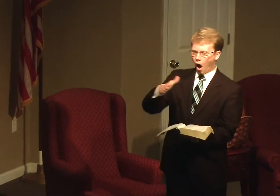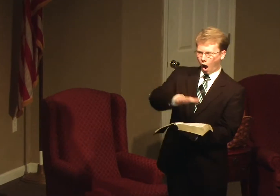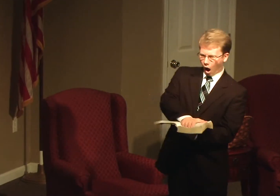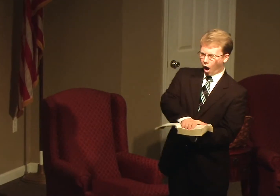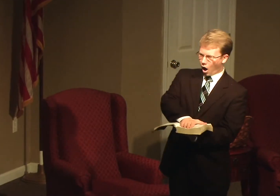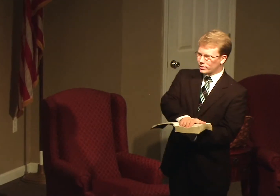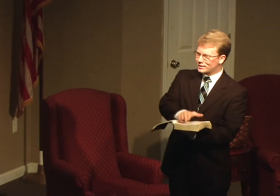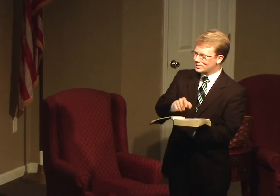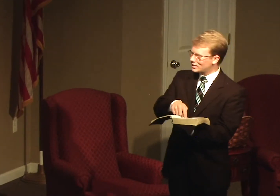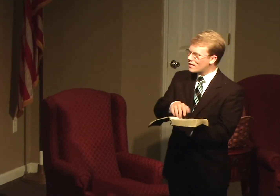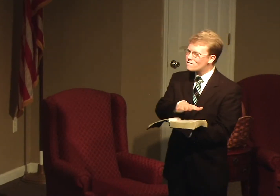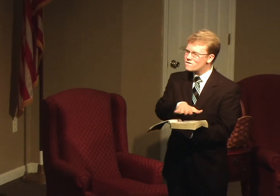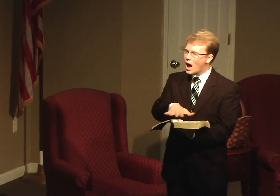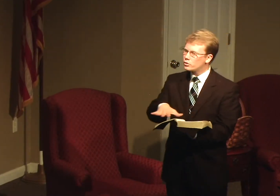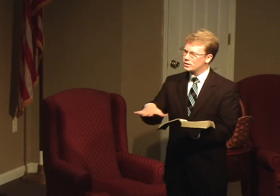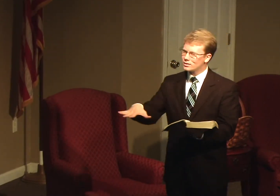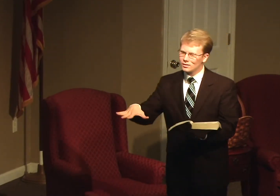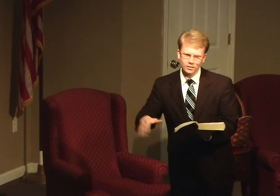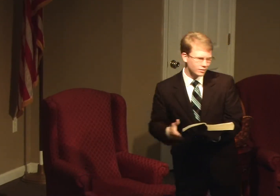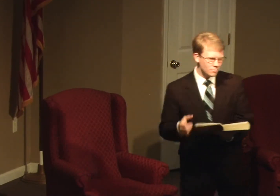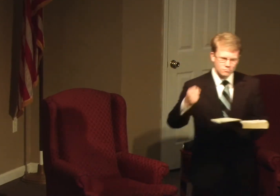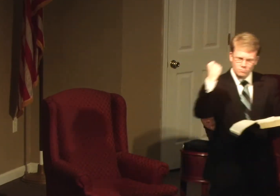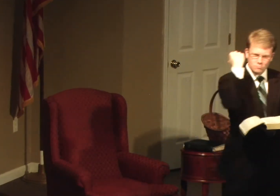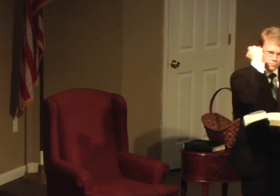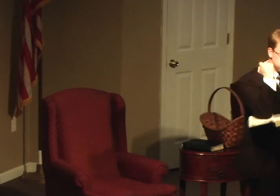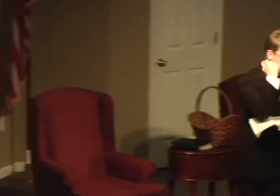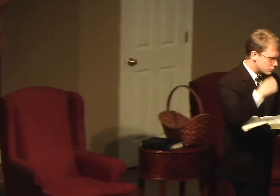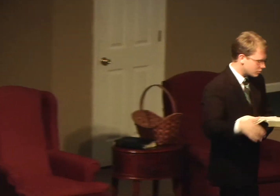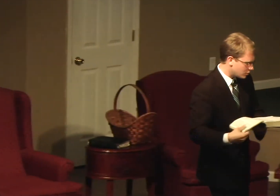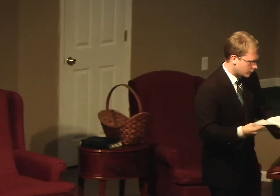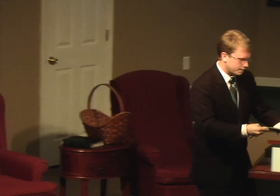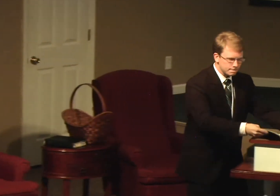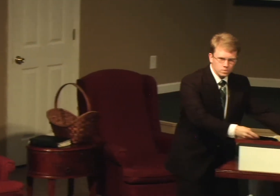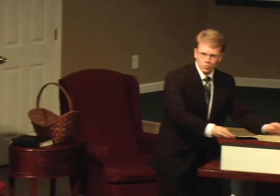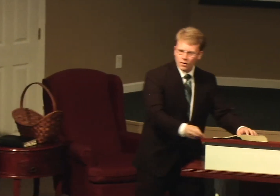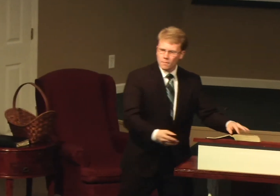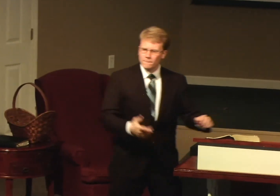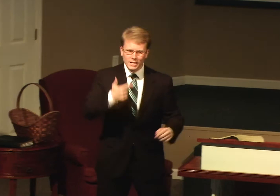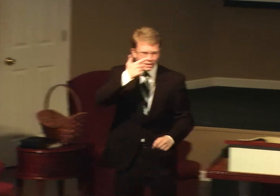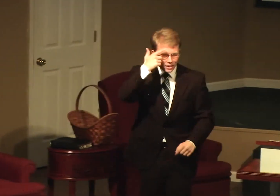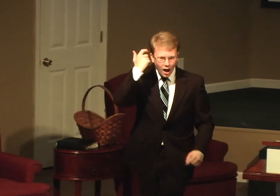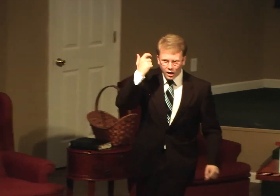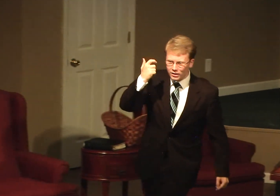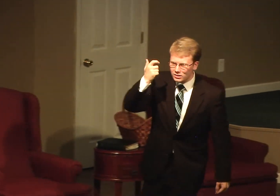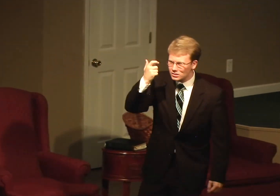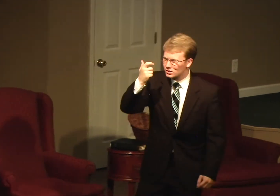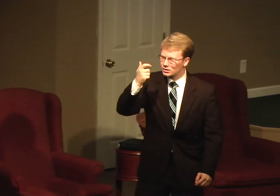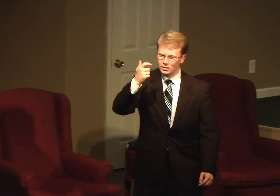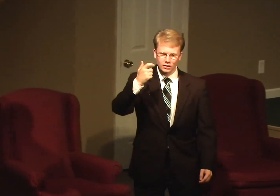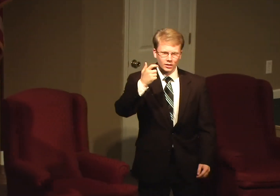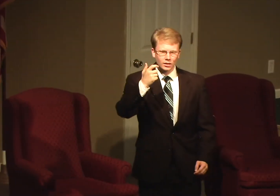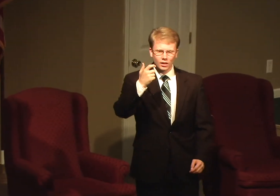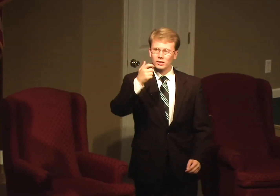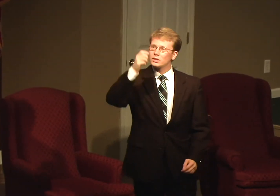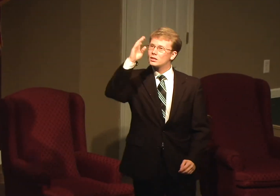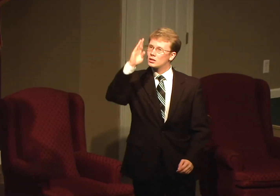And my life can be built upon it as a foundation. Now, because of